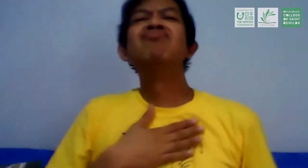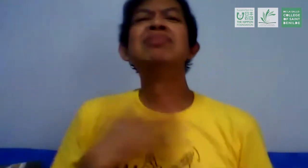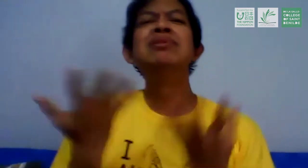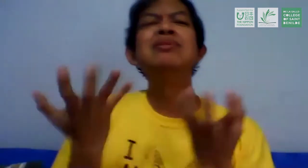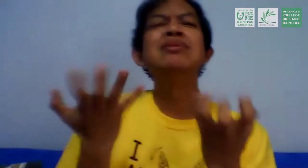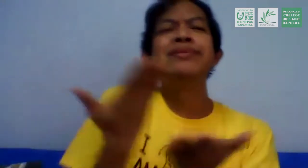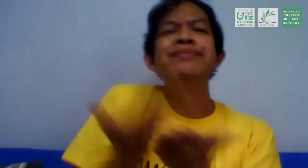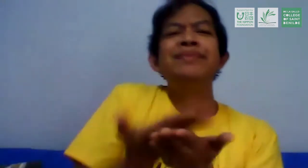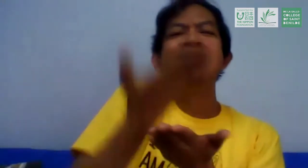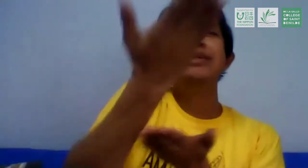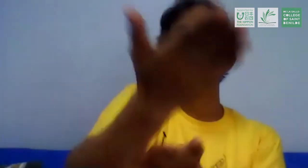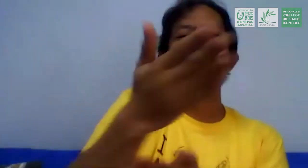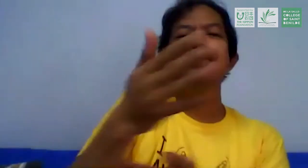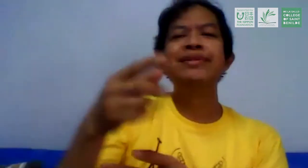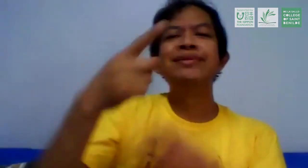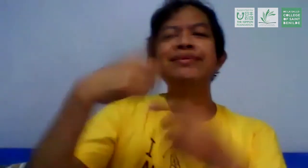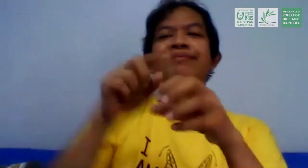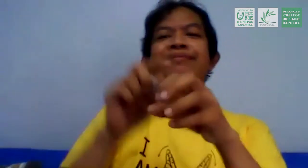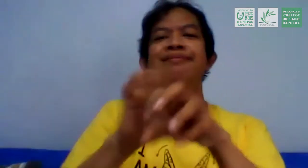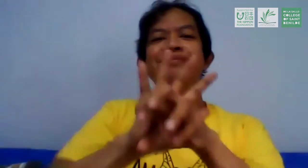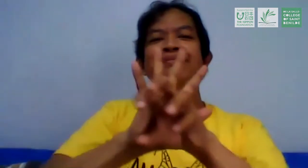My sign